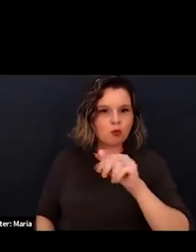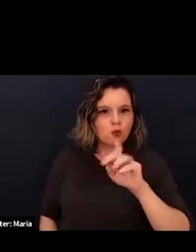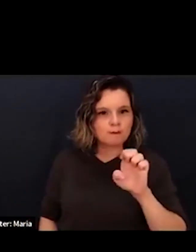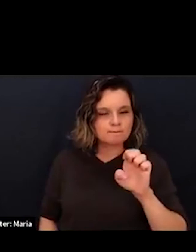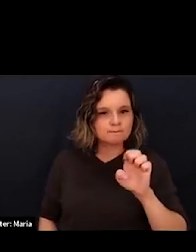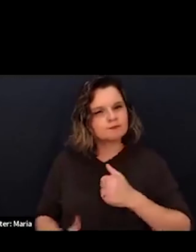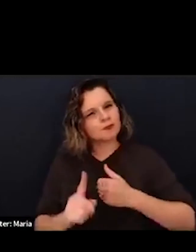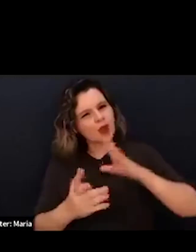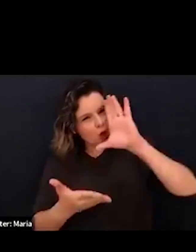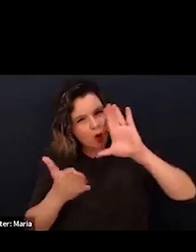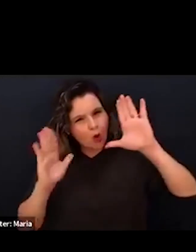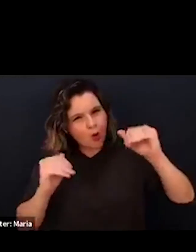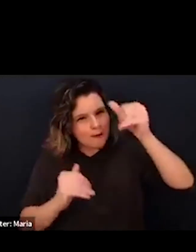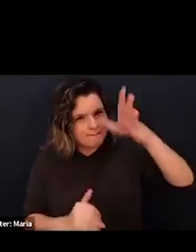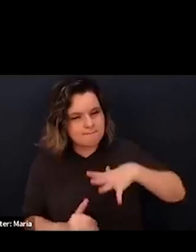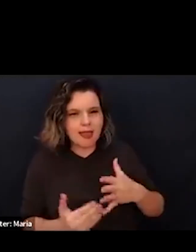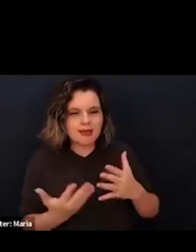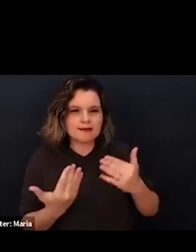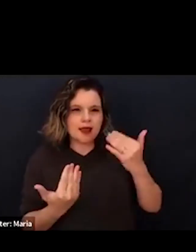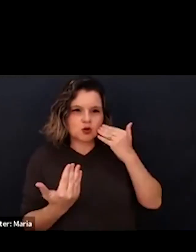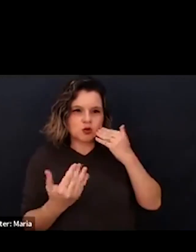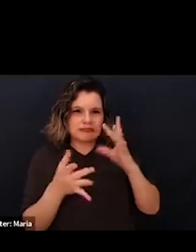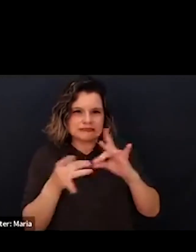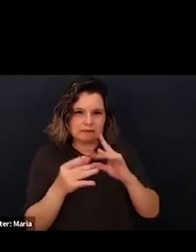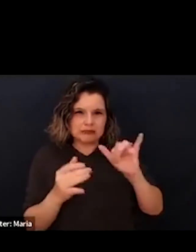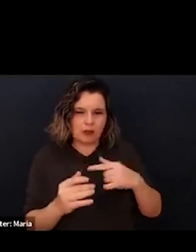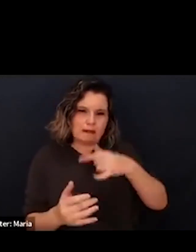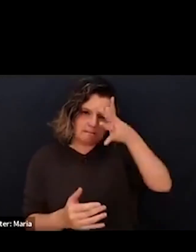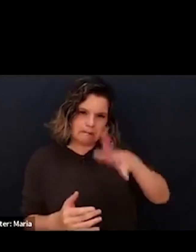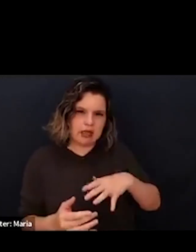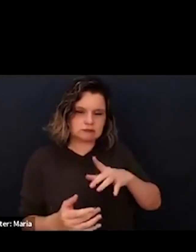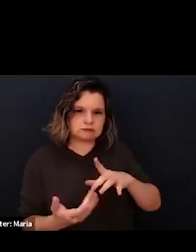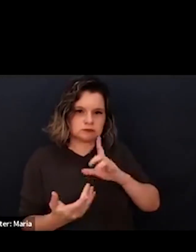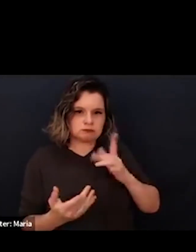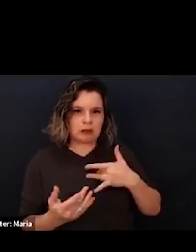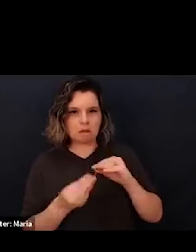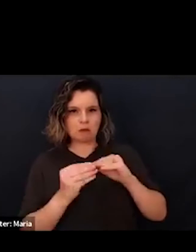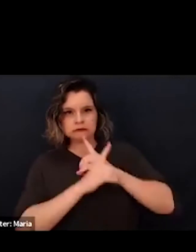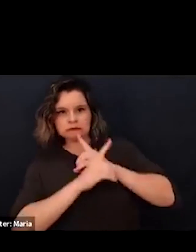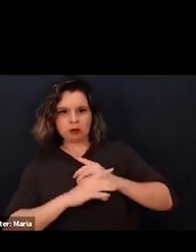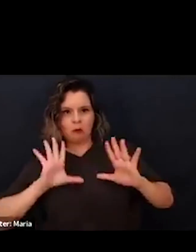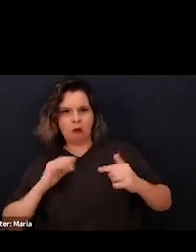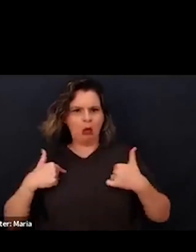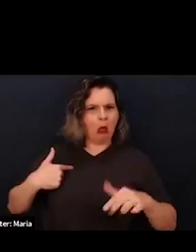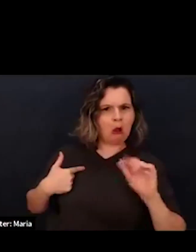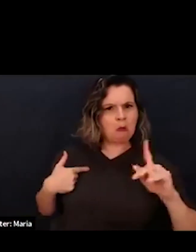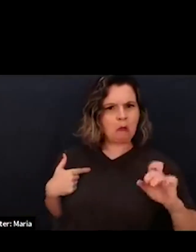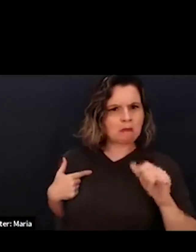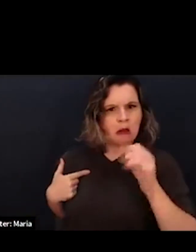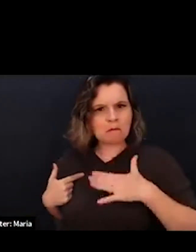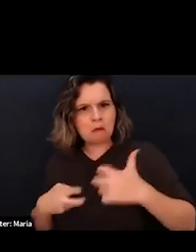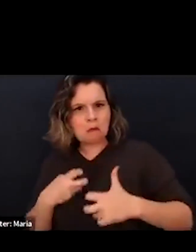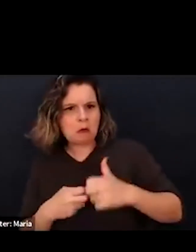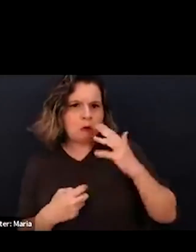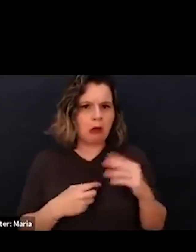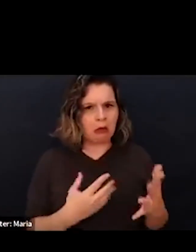men can hear this. I know that some men react to statements like that with defensiveness and like, I don't rape, or it's not my problem, or why are you